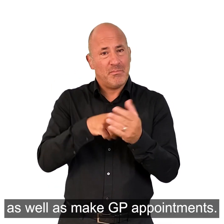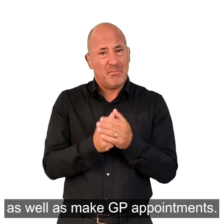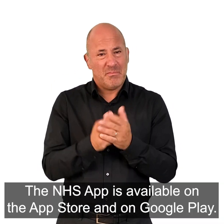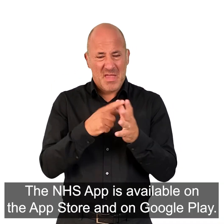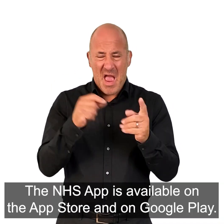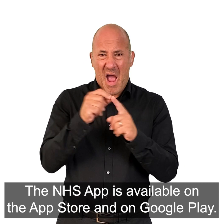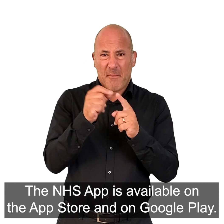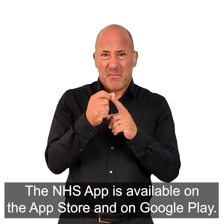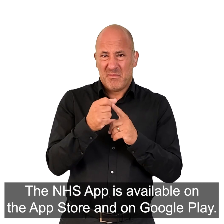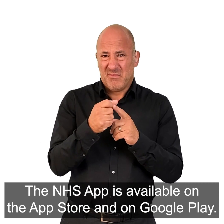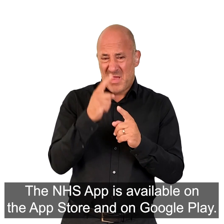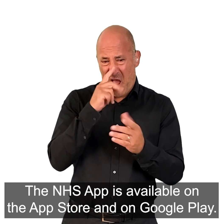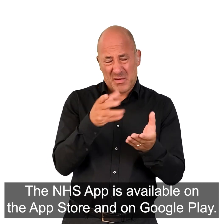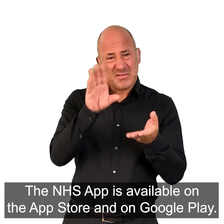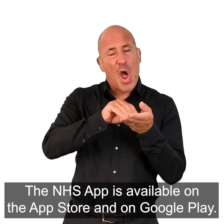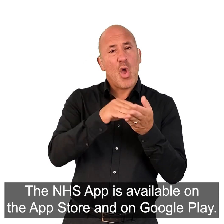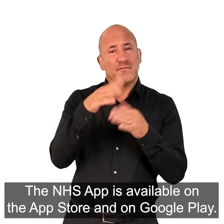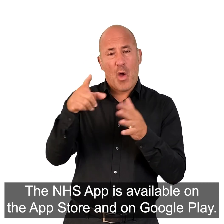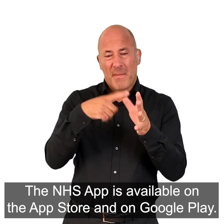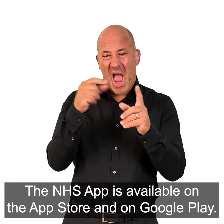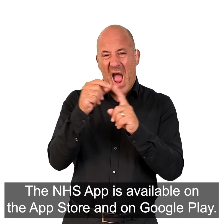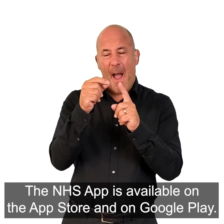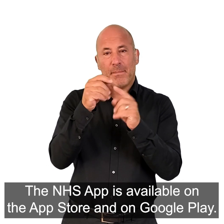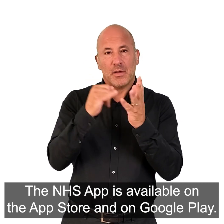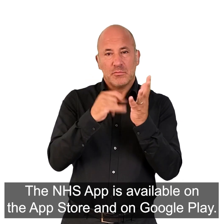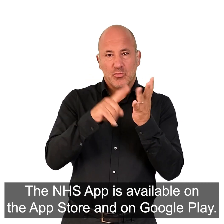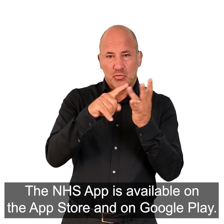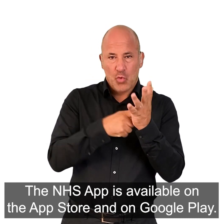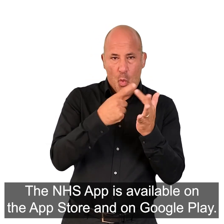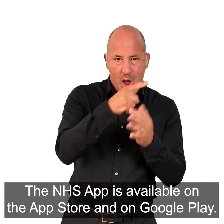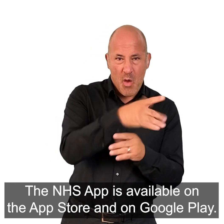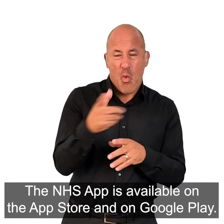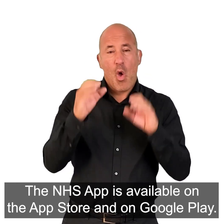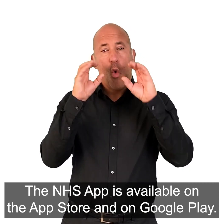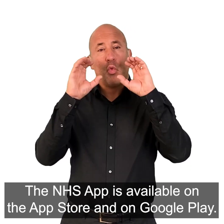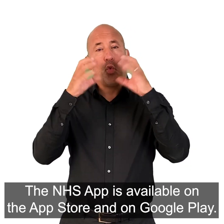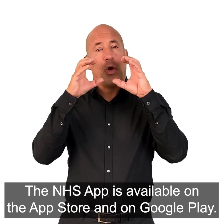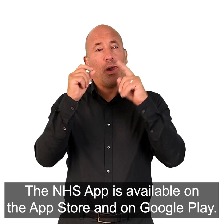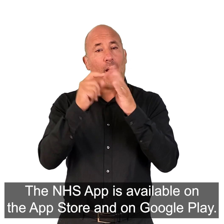appointments. The NHS app is available on the App Store and on Google Play.